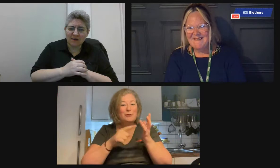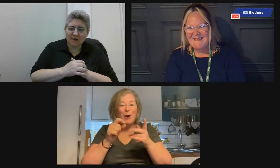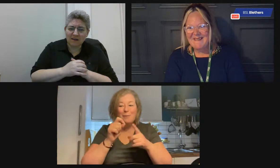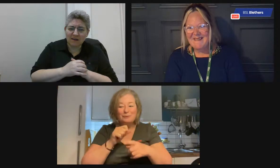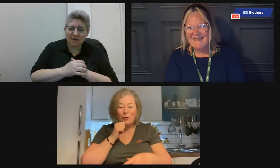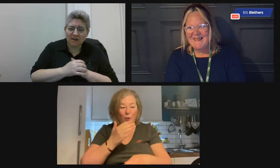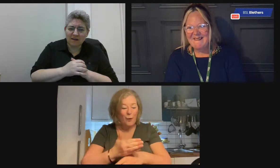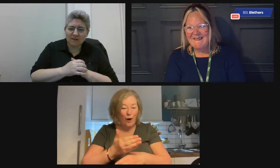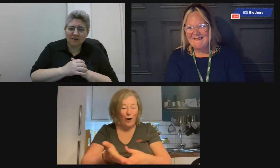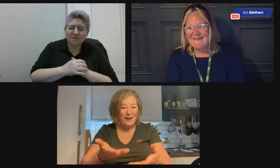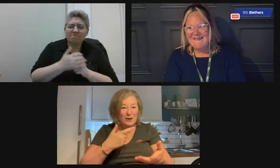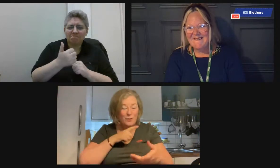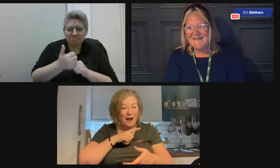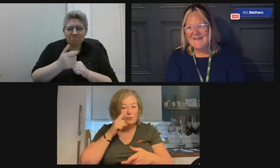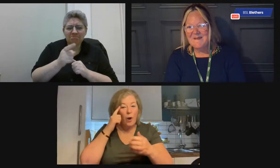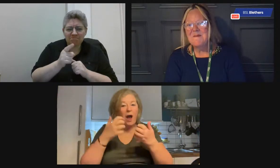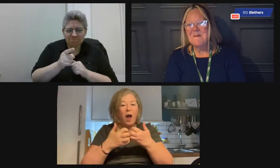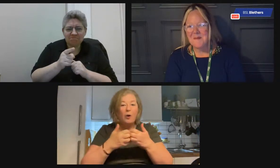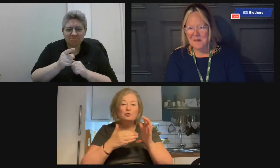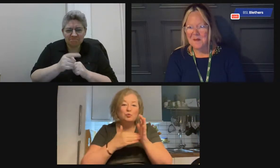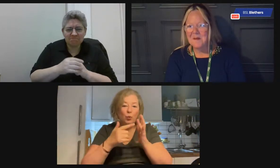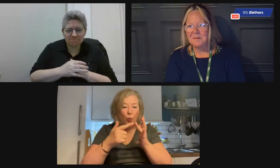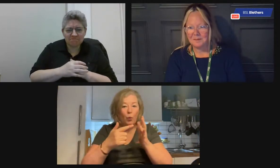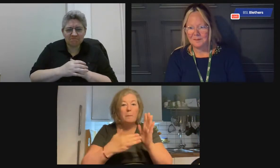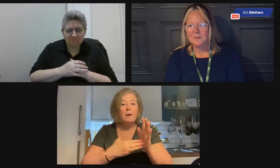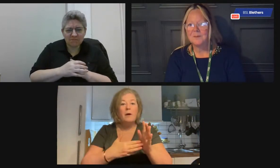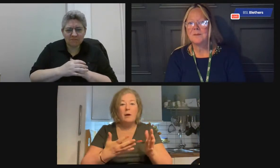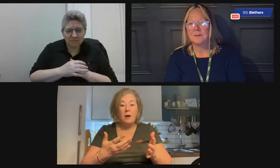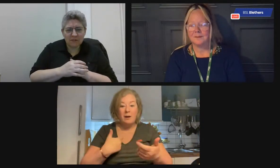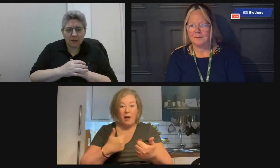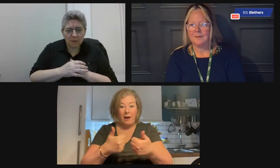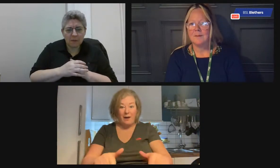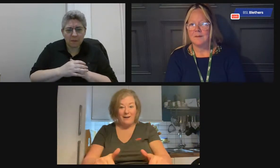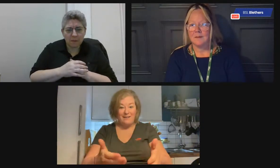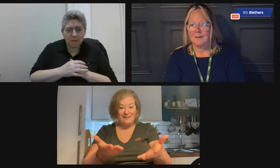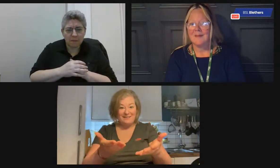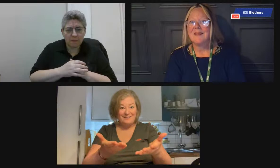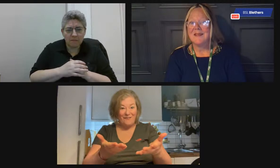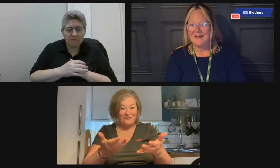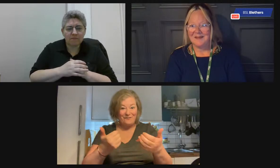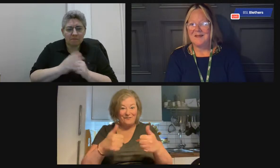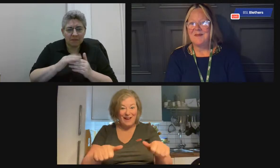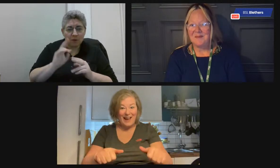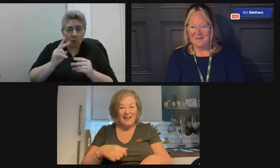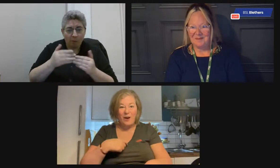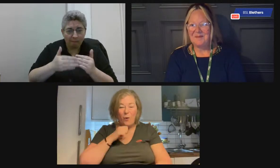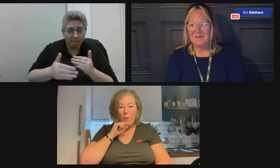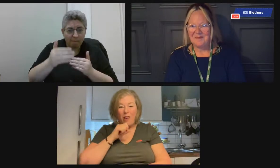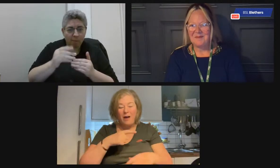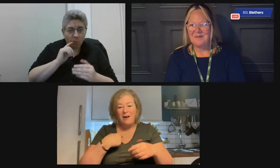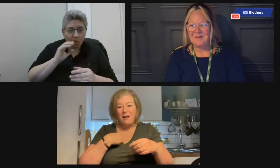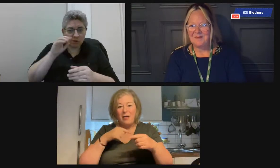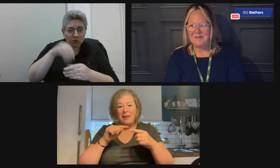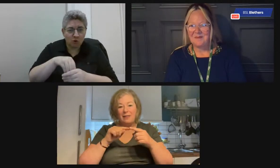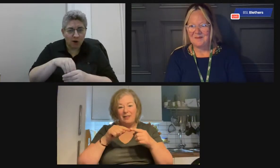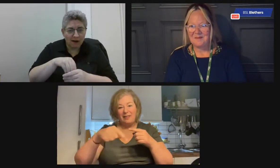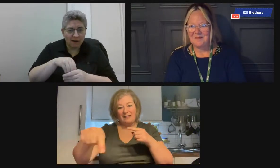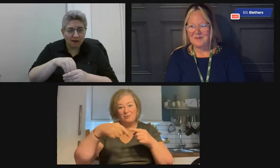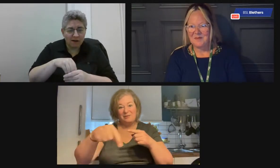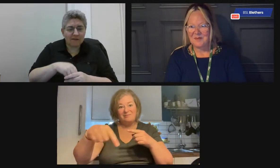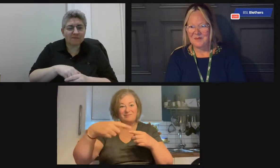Oh, my memory's so bad. Um, well, basically, I didn't know how to do Zoom, and then I